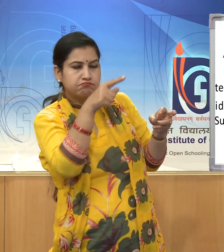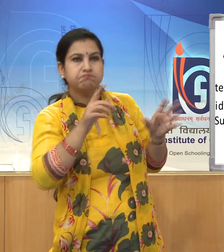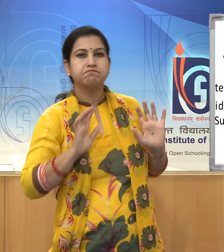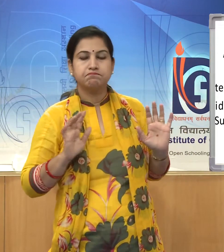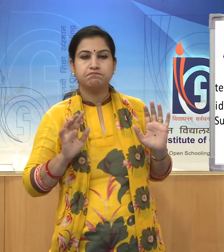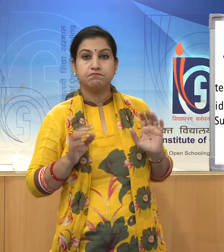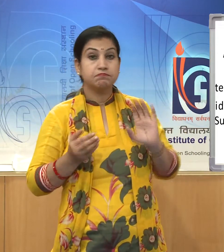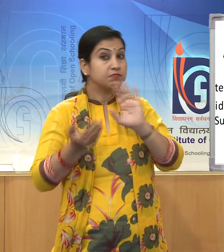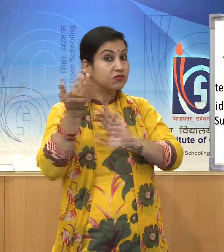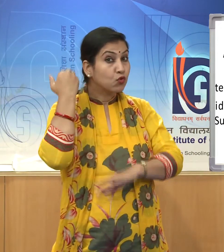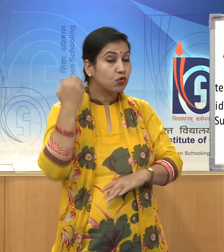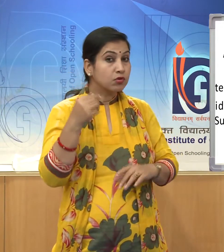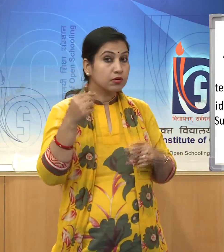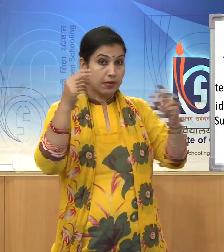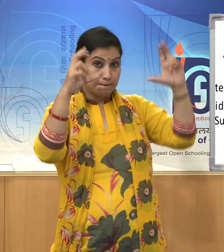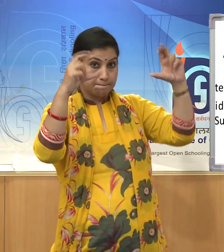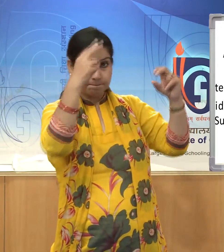of enlisted paintings and